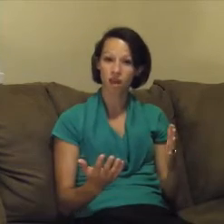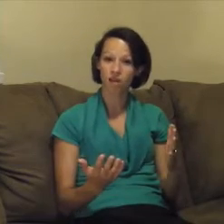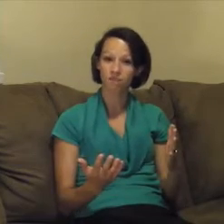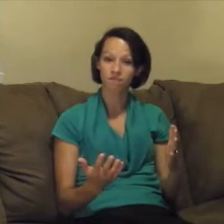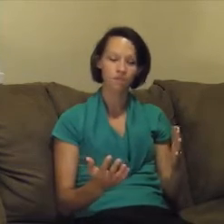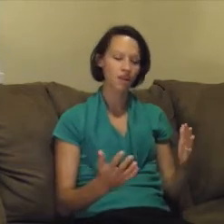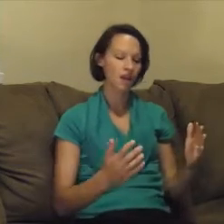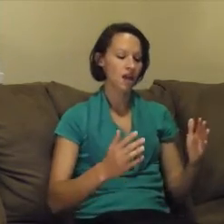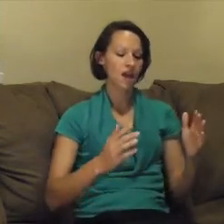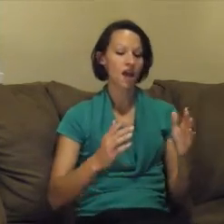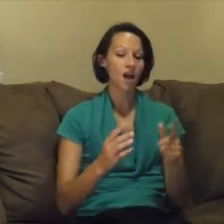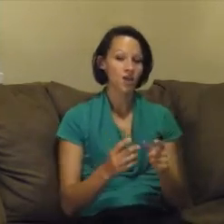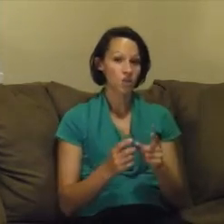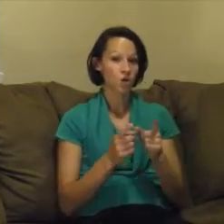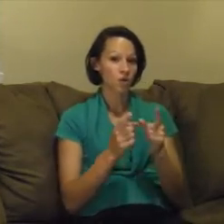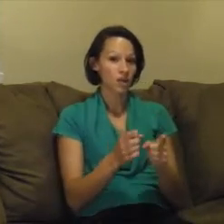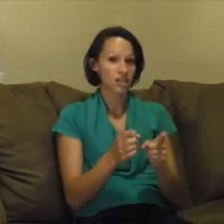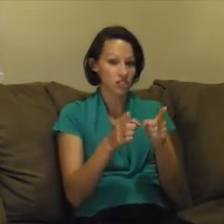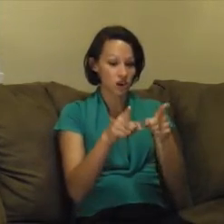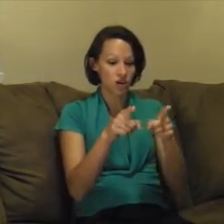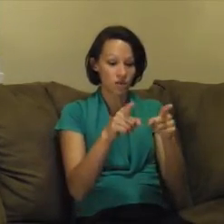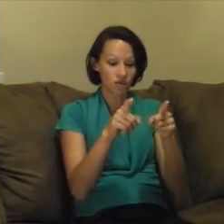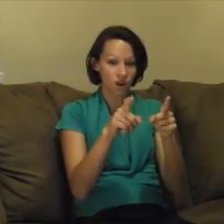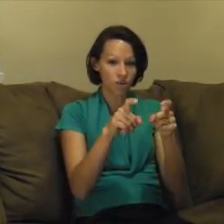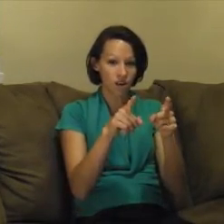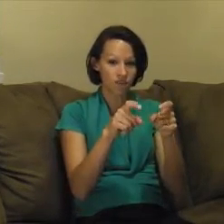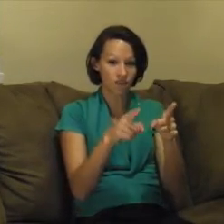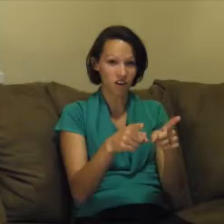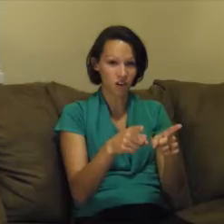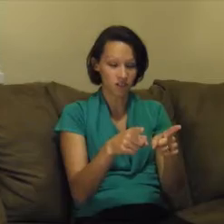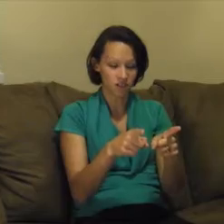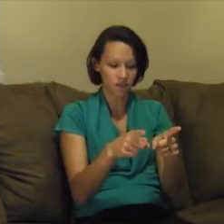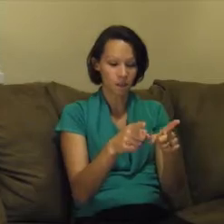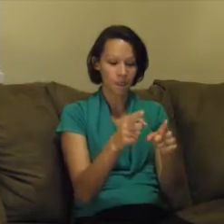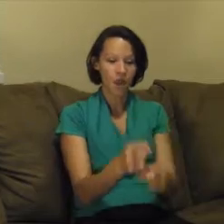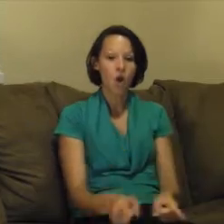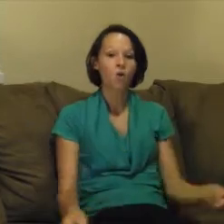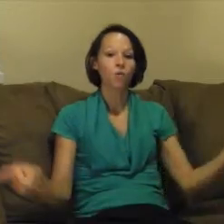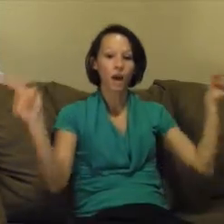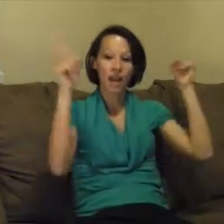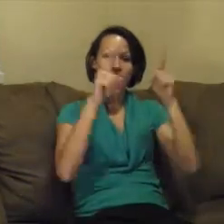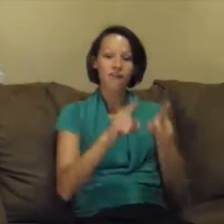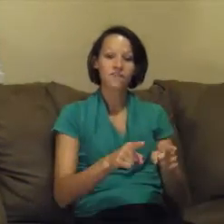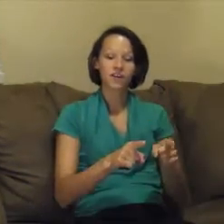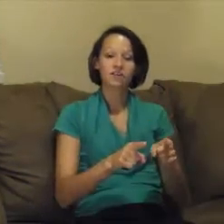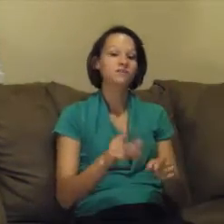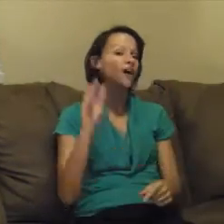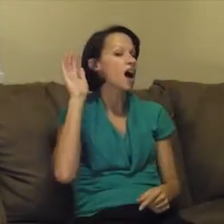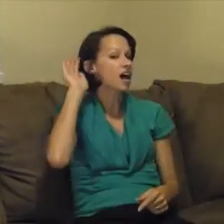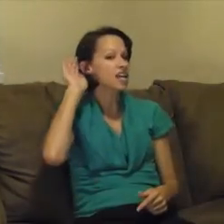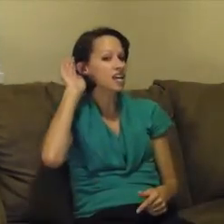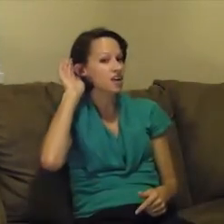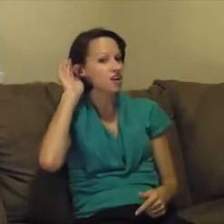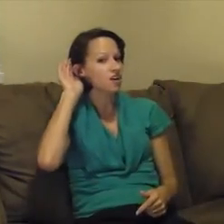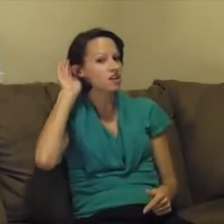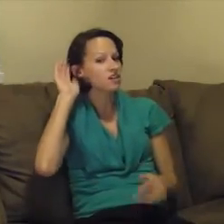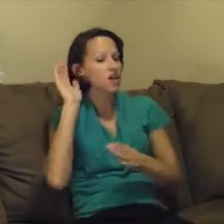can. So here, let's start. We've got our whenever fingers. Whenever I hear